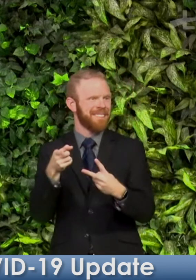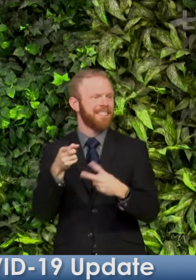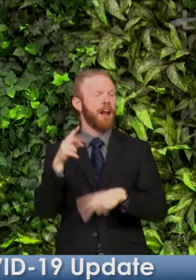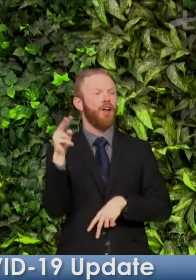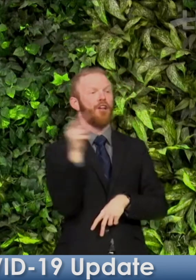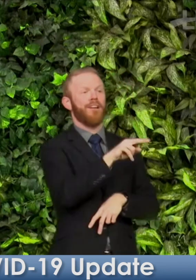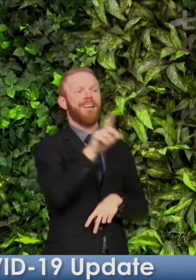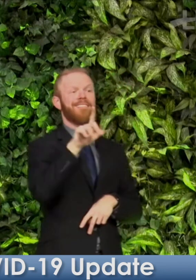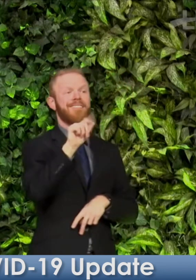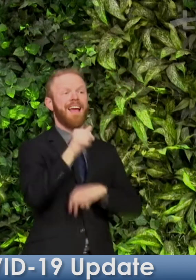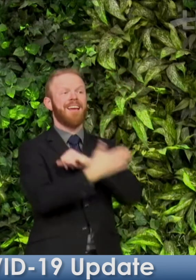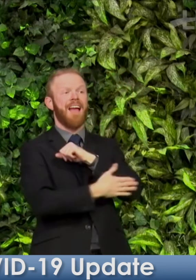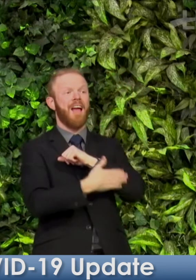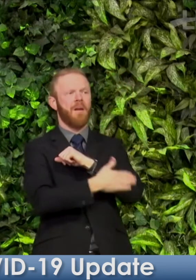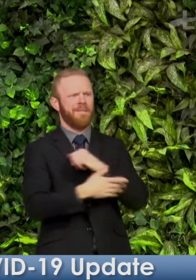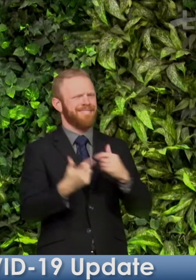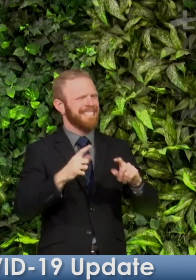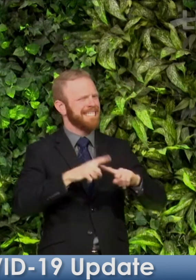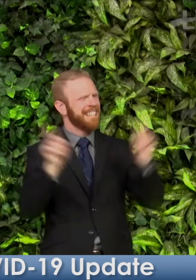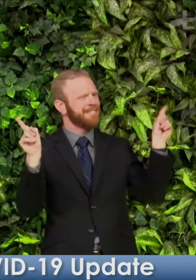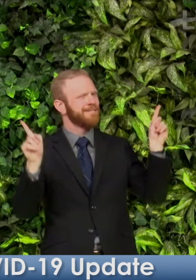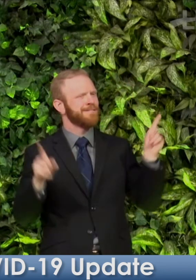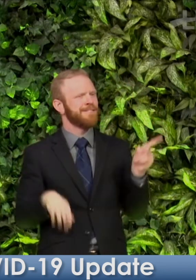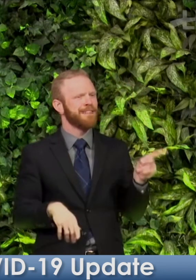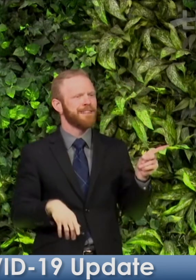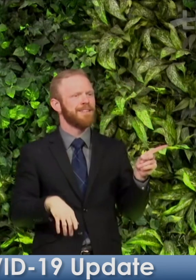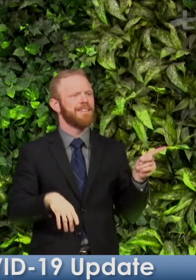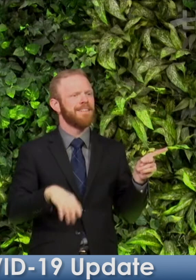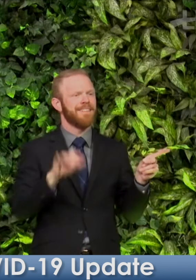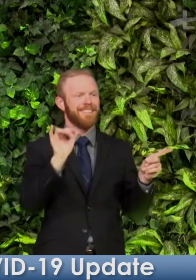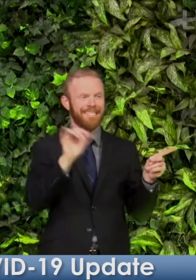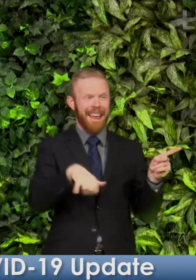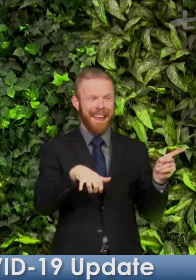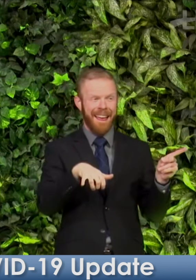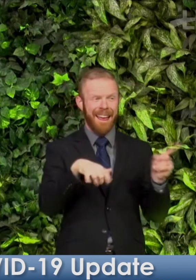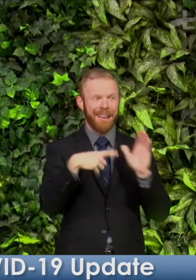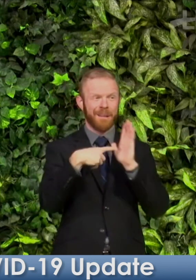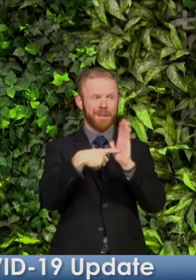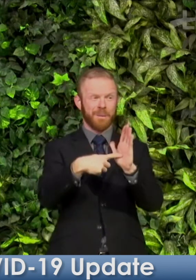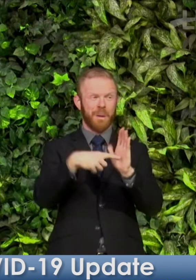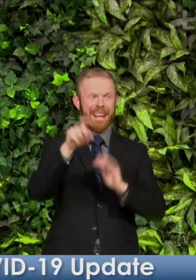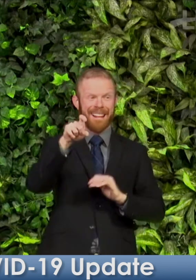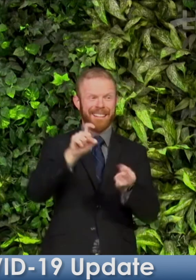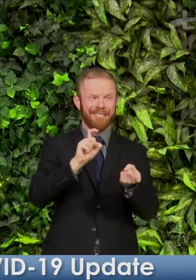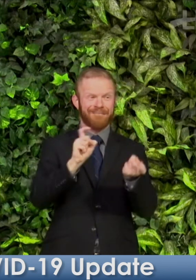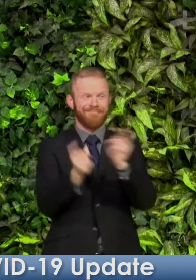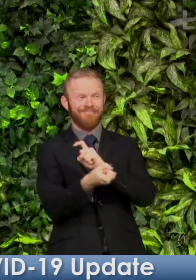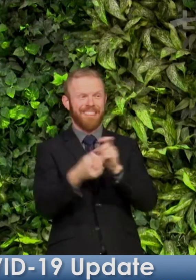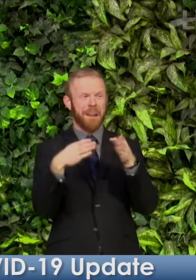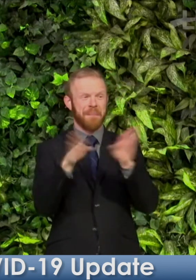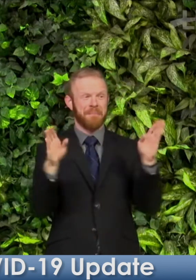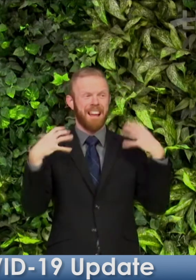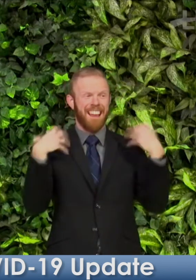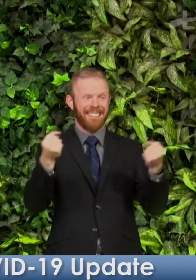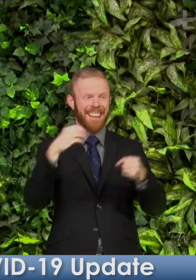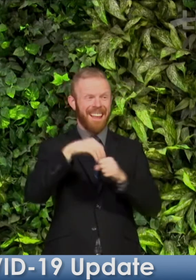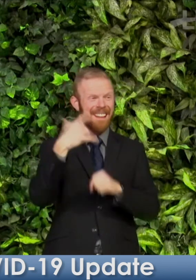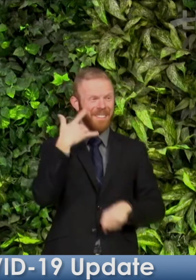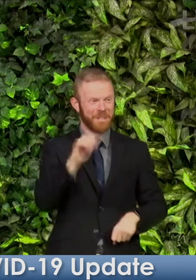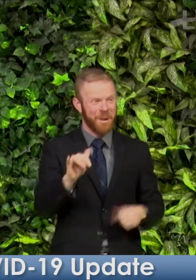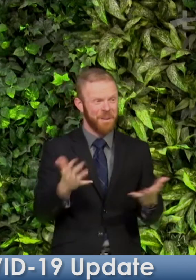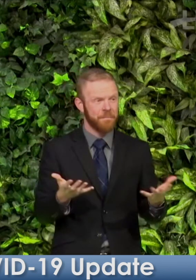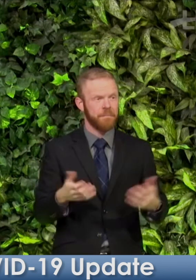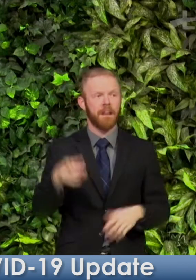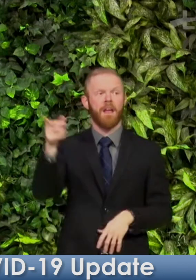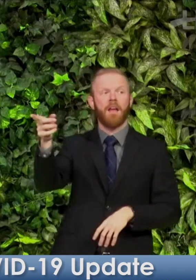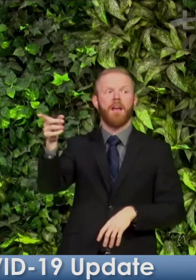different situation. Does this show the need to reform public health in California? Well, I have strong opinions about reforming public health